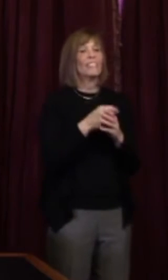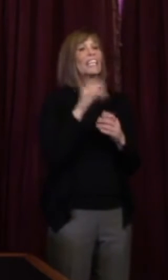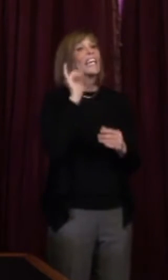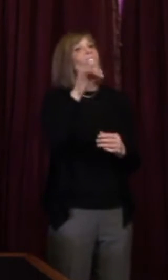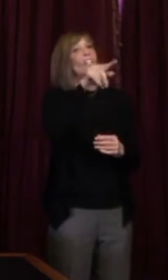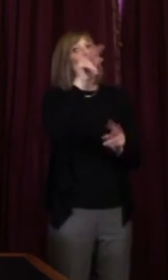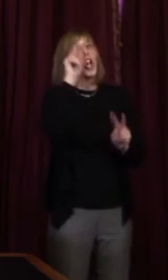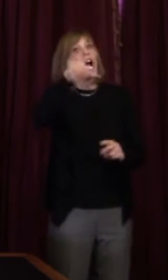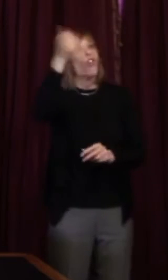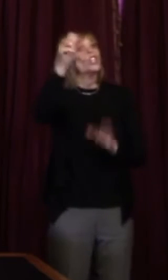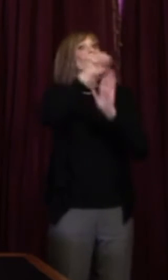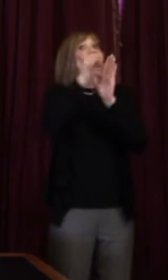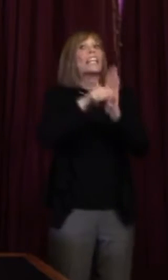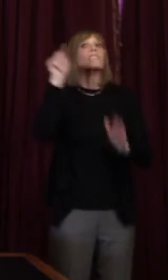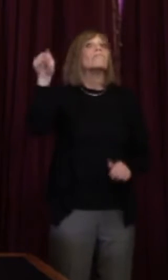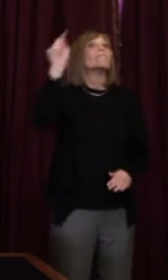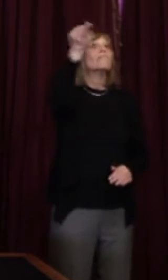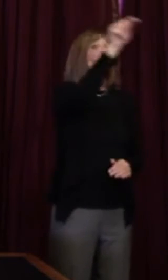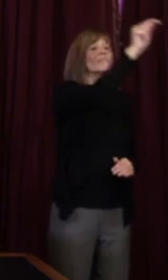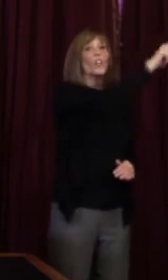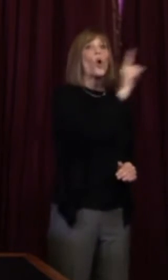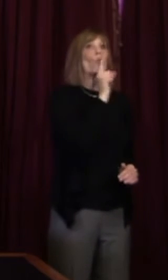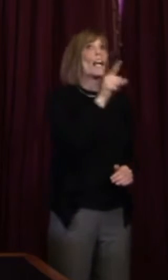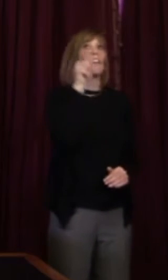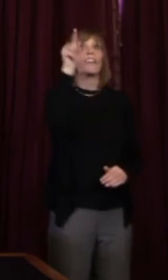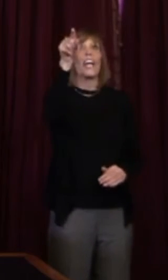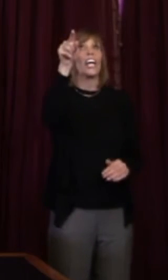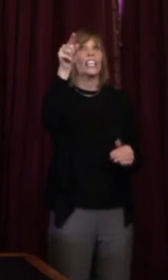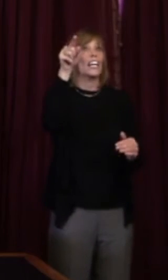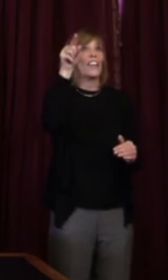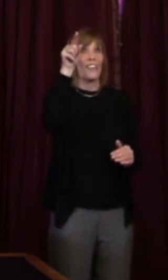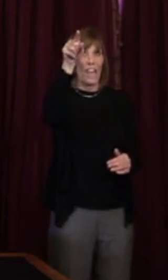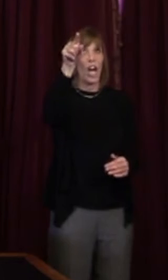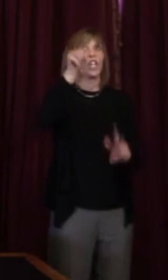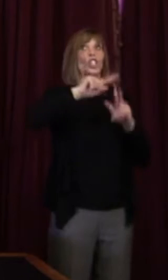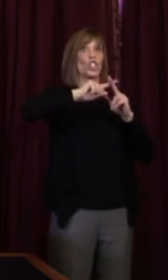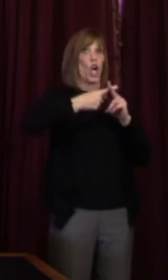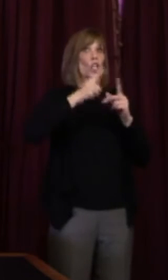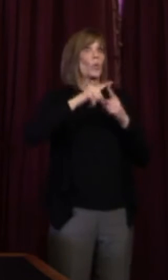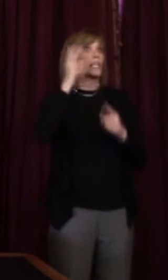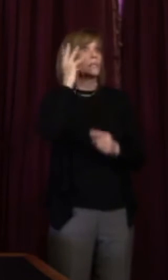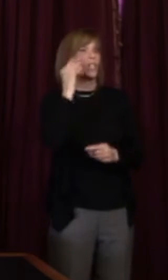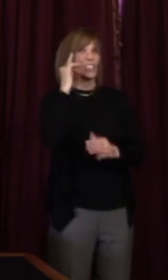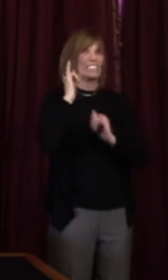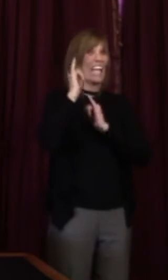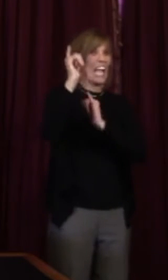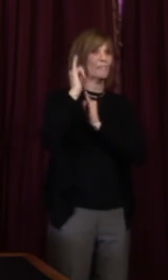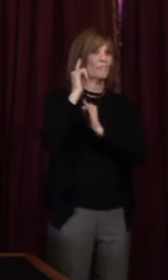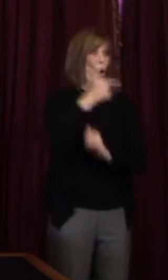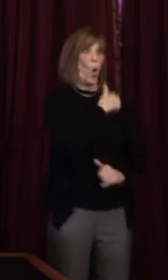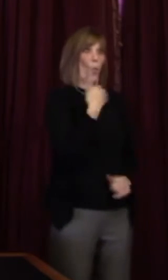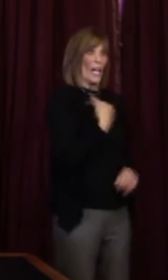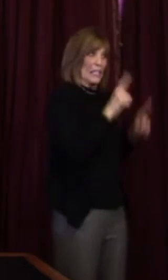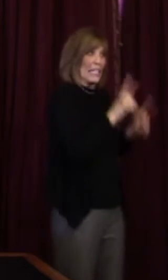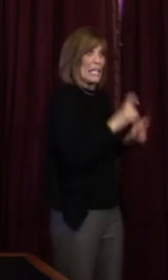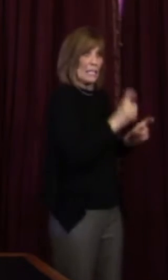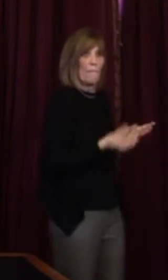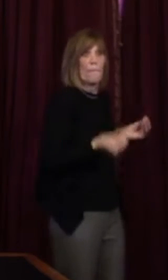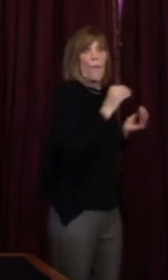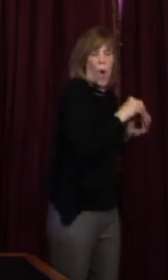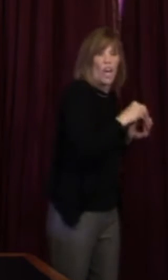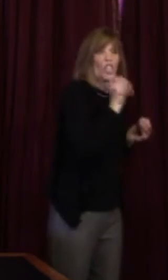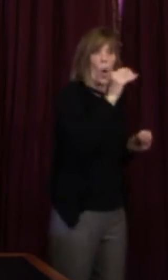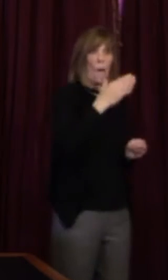at what other states are doing, it is just they are experiencing higher numbers. We're testing more. That's a part of it. So in